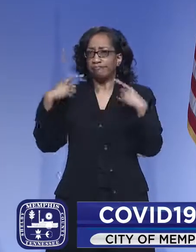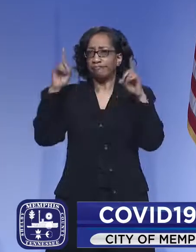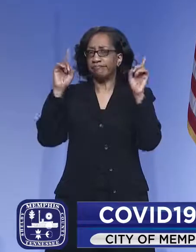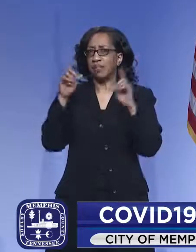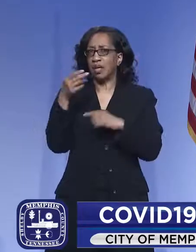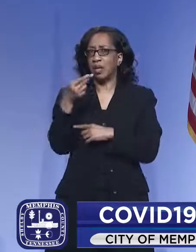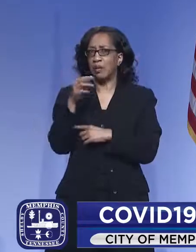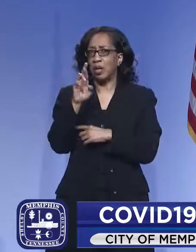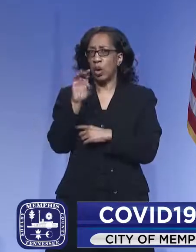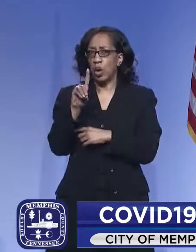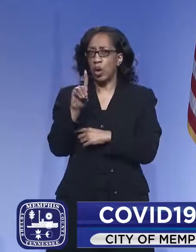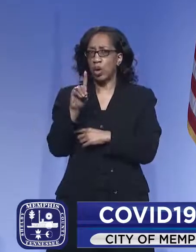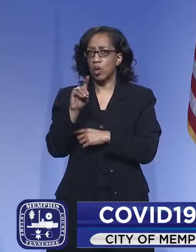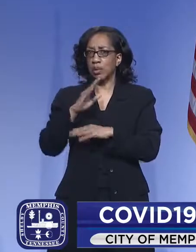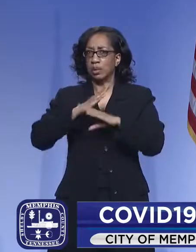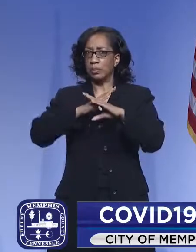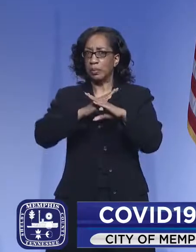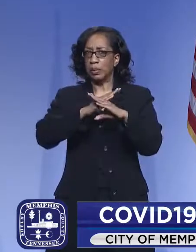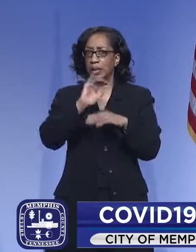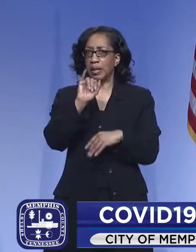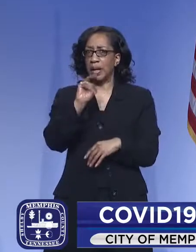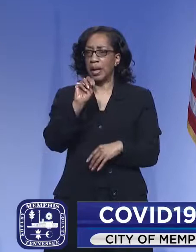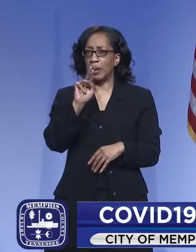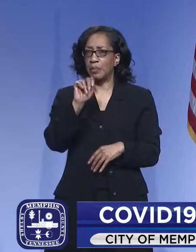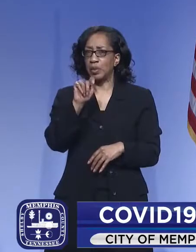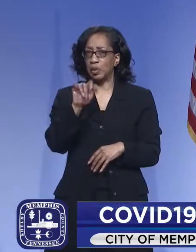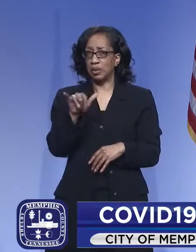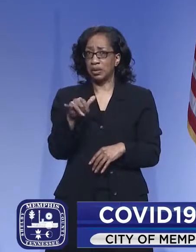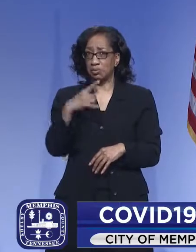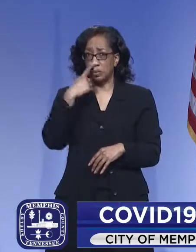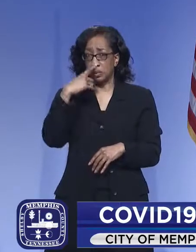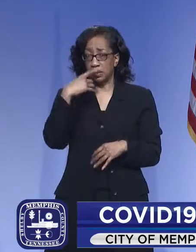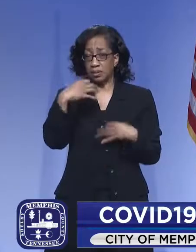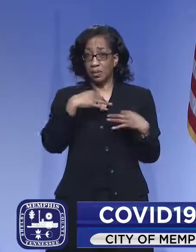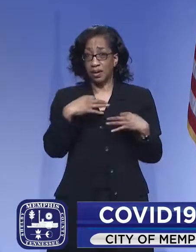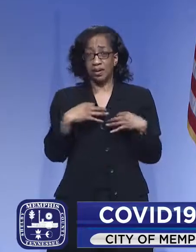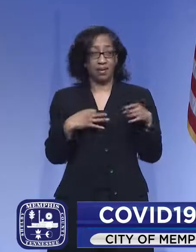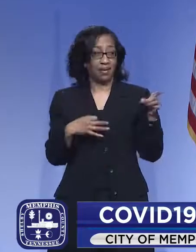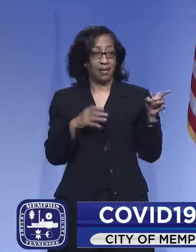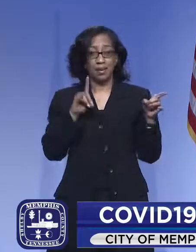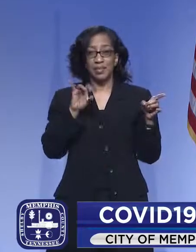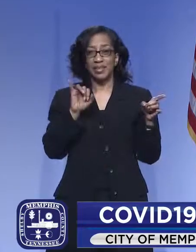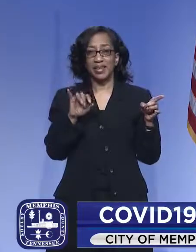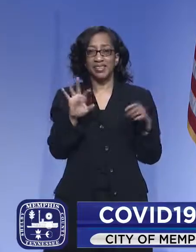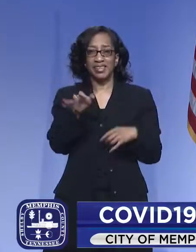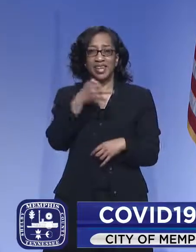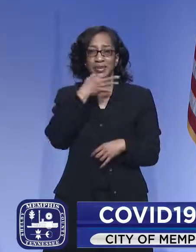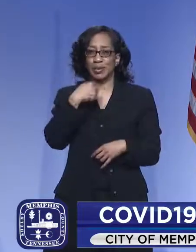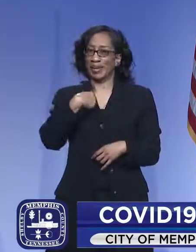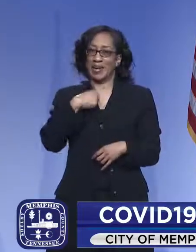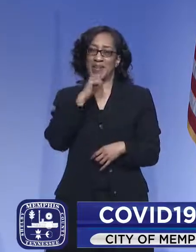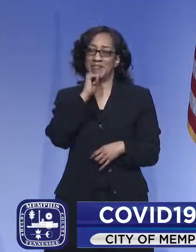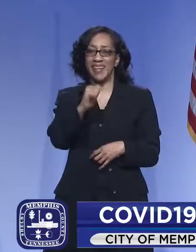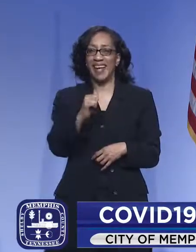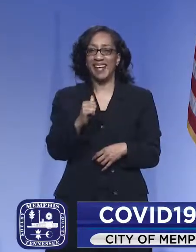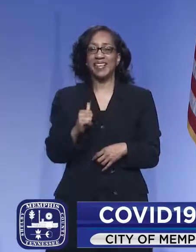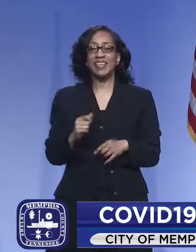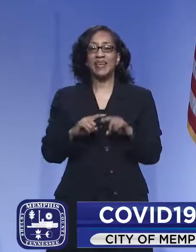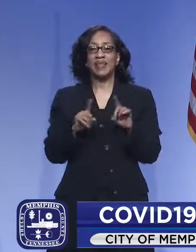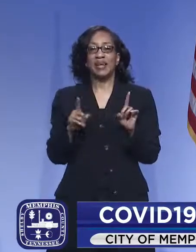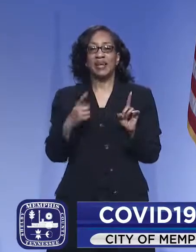of a danger that poses? David is our epidemiologist, and he's the expert in this. I am not, but I would just